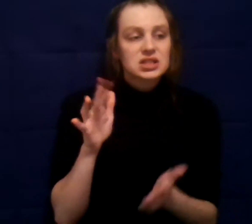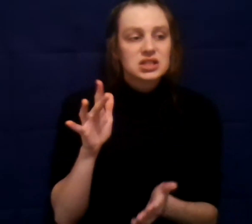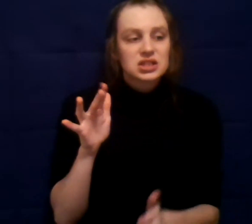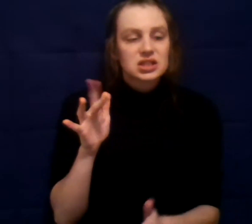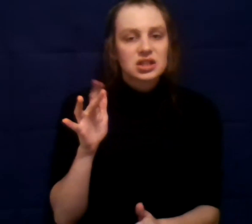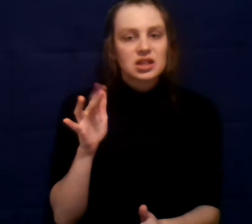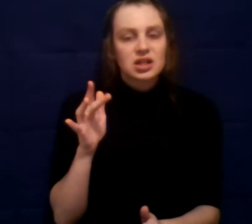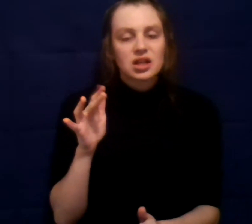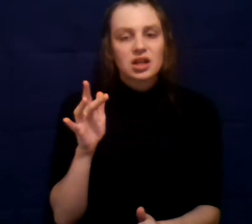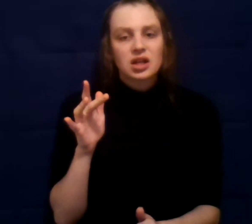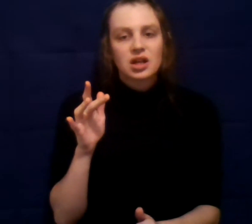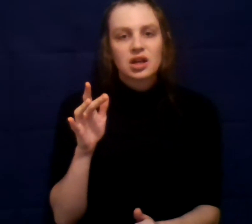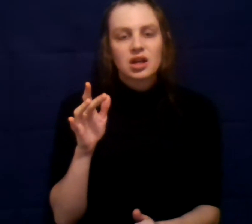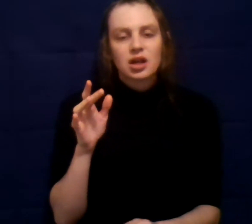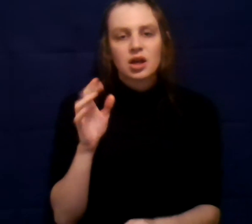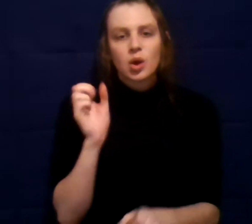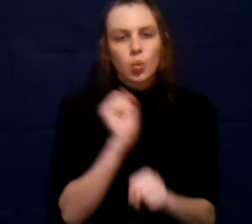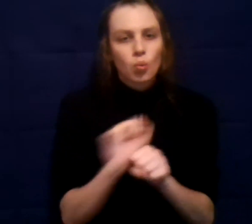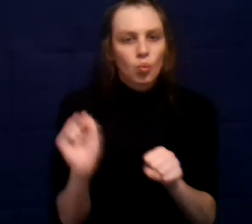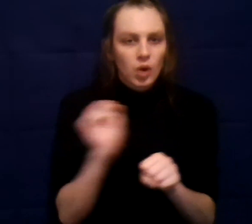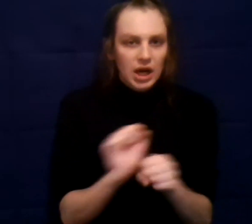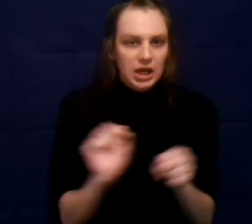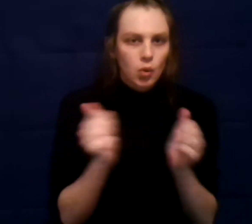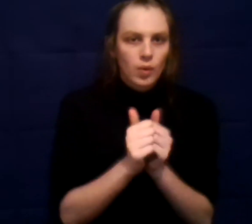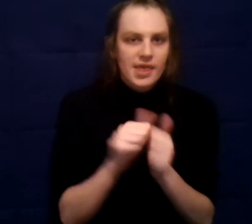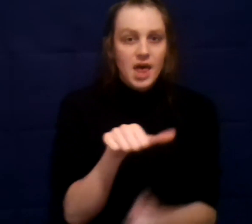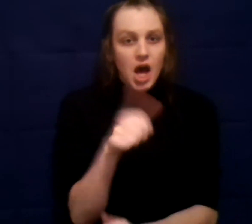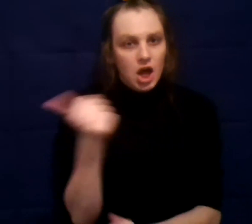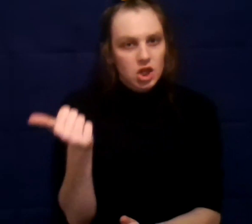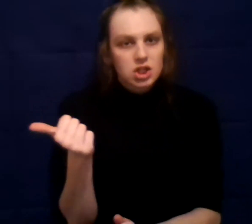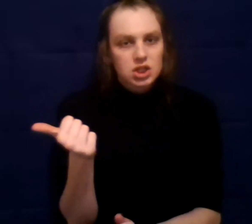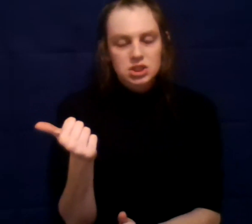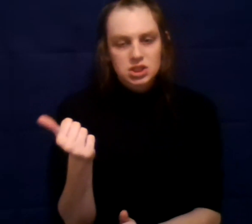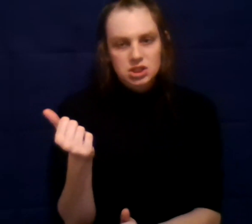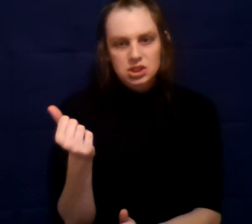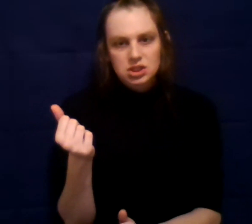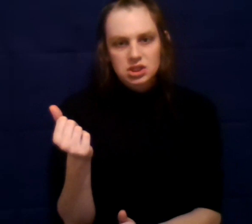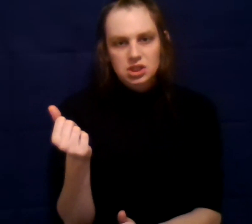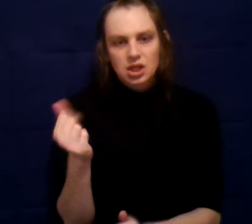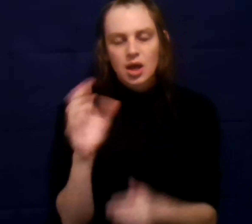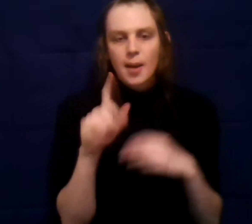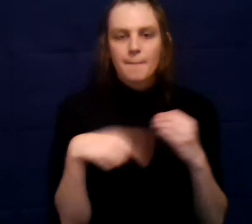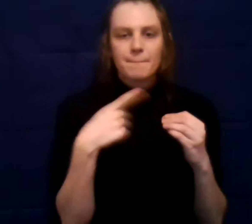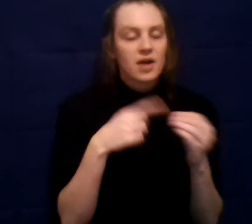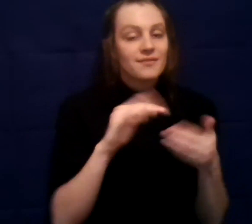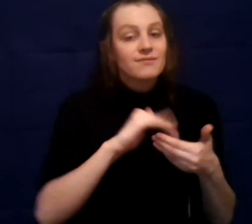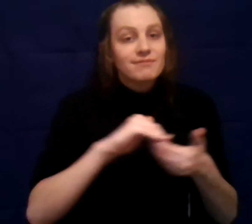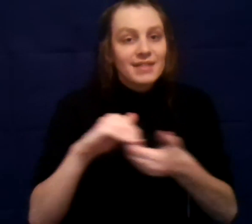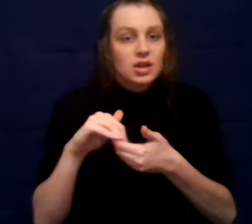what chapters. It's called Working with Others. So it's a lot about into fellowshipping and